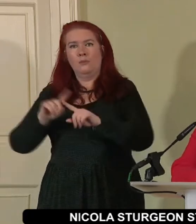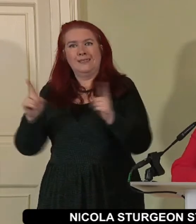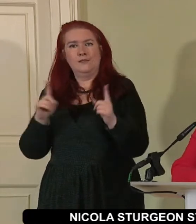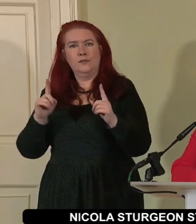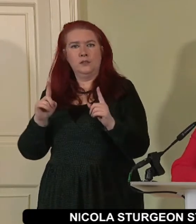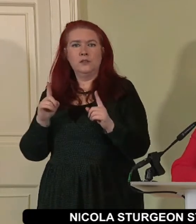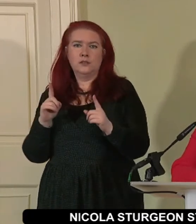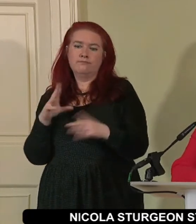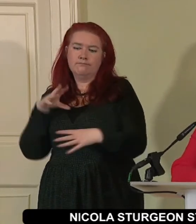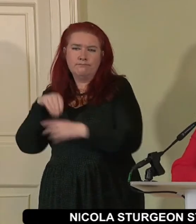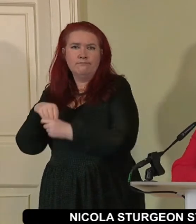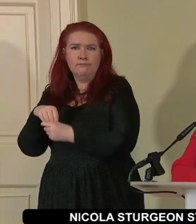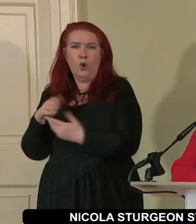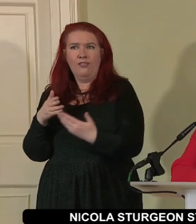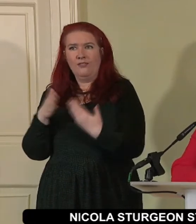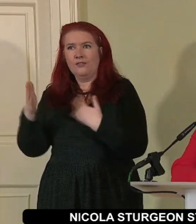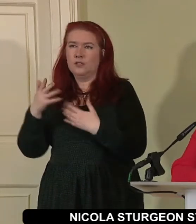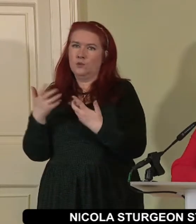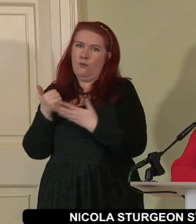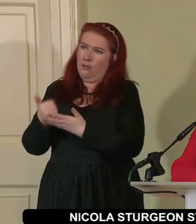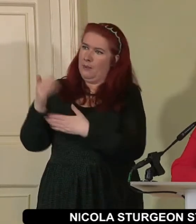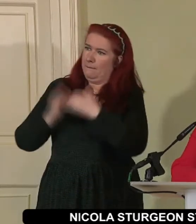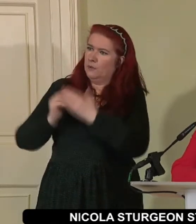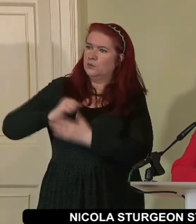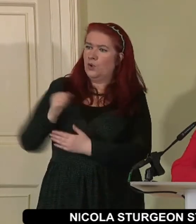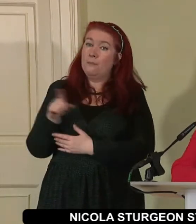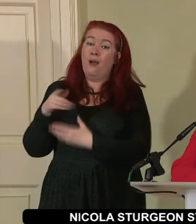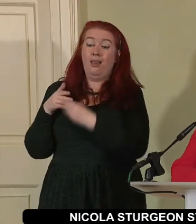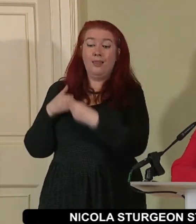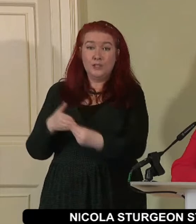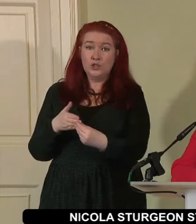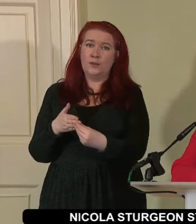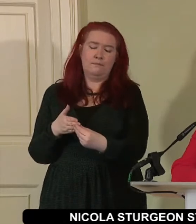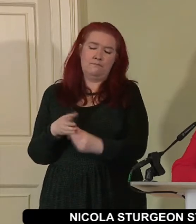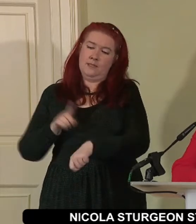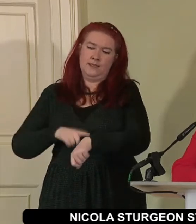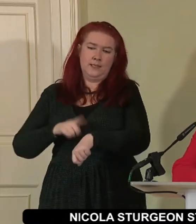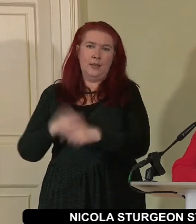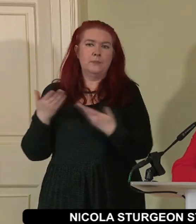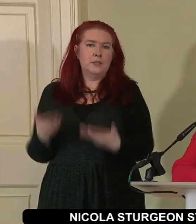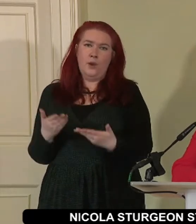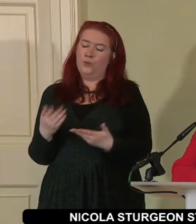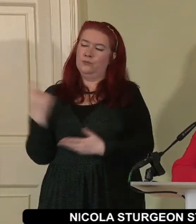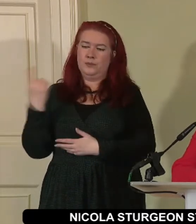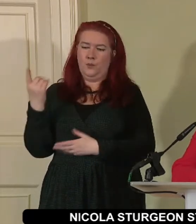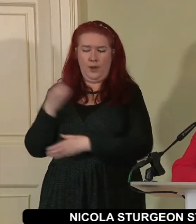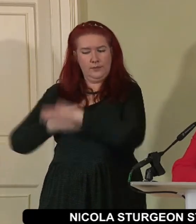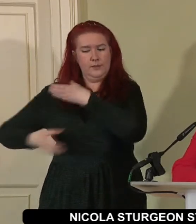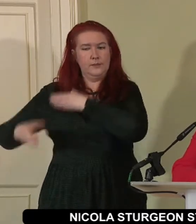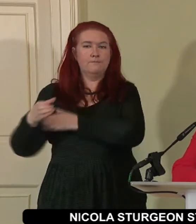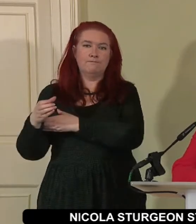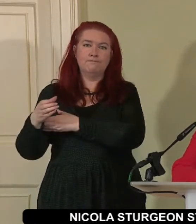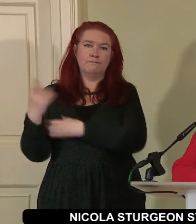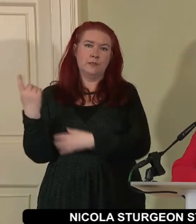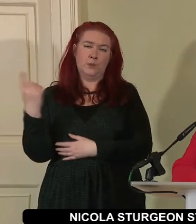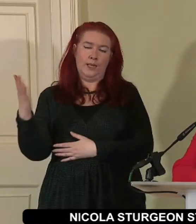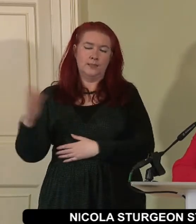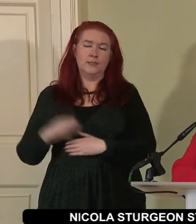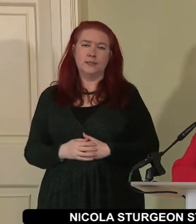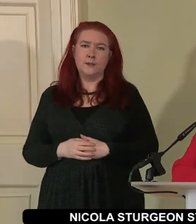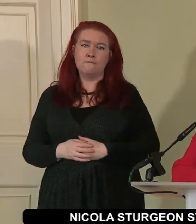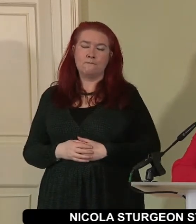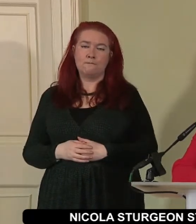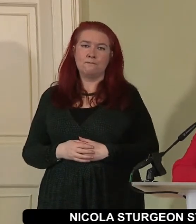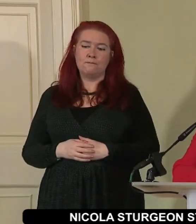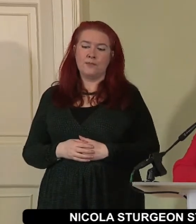in building the future of this country. But I think in terms of leadership, it's time for someone else. I think the easier